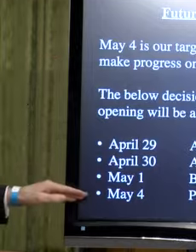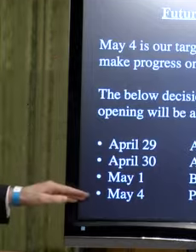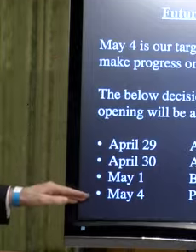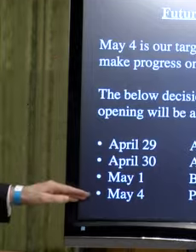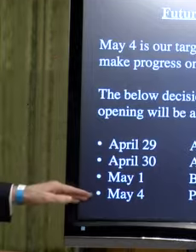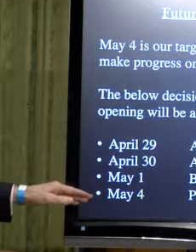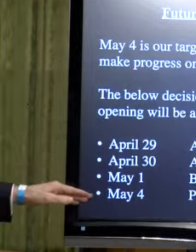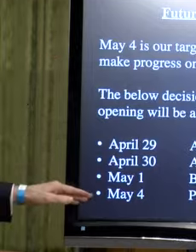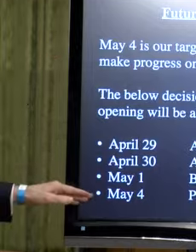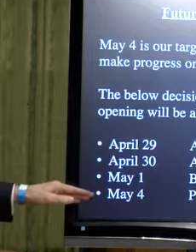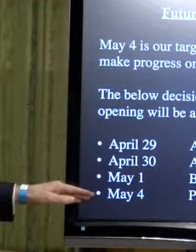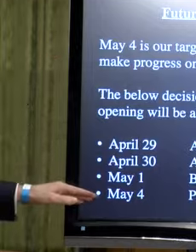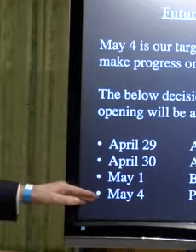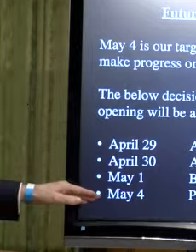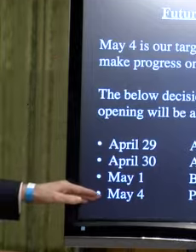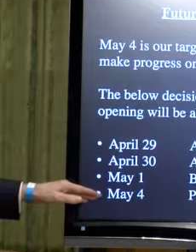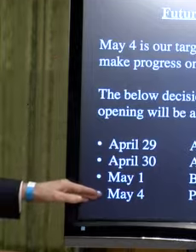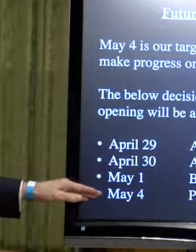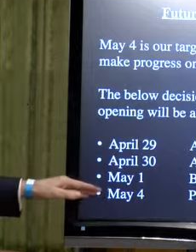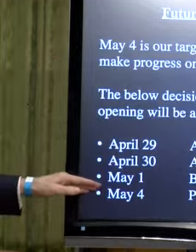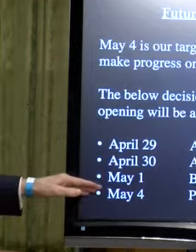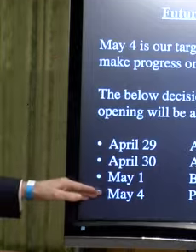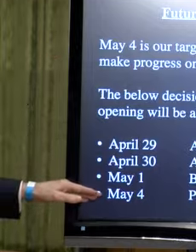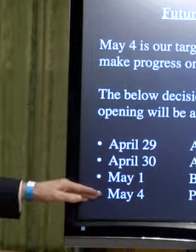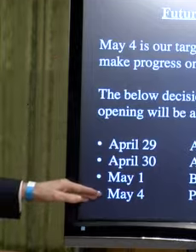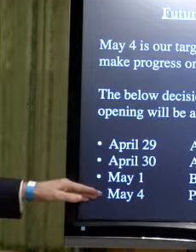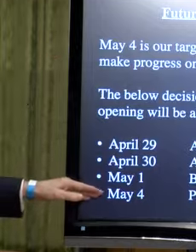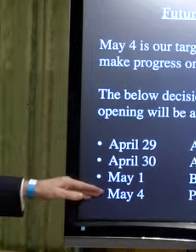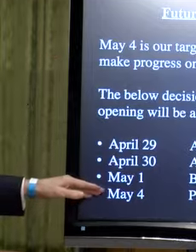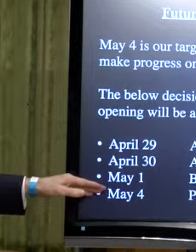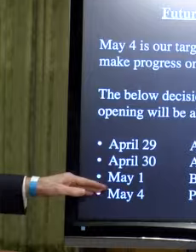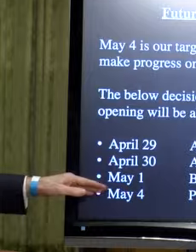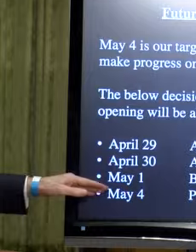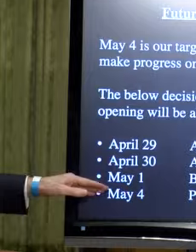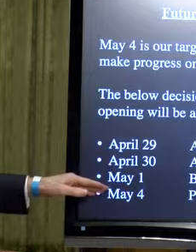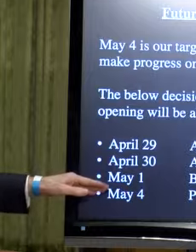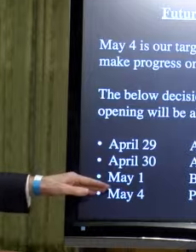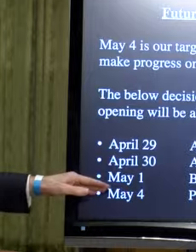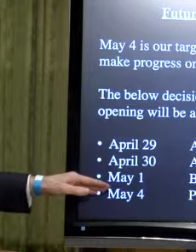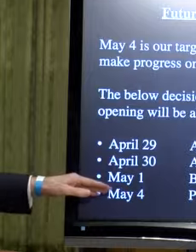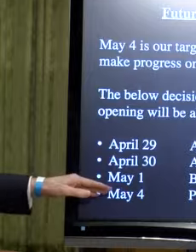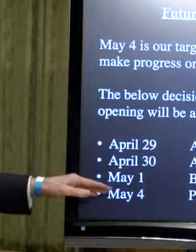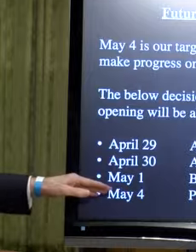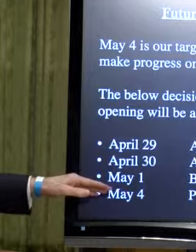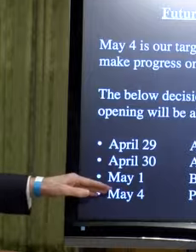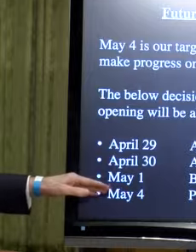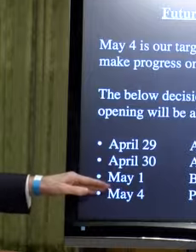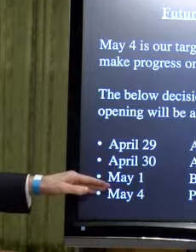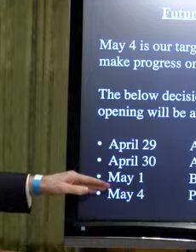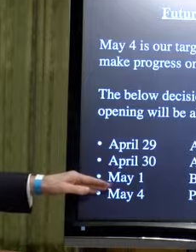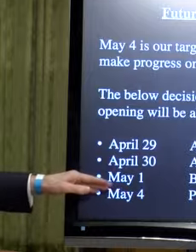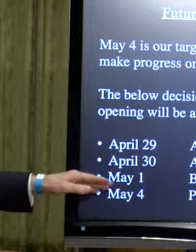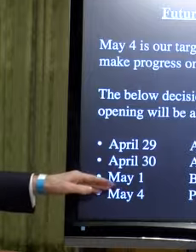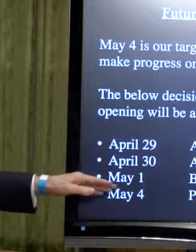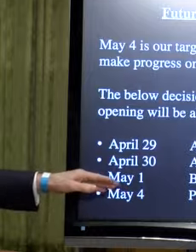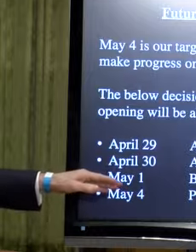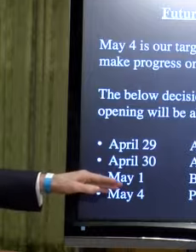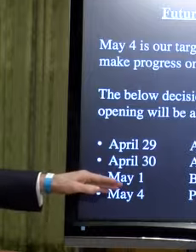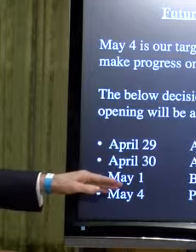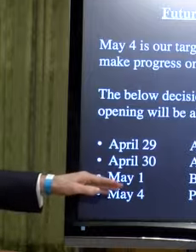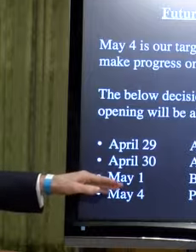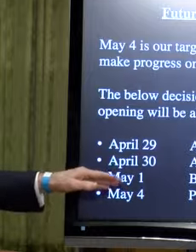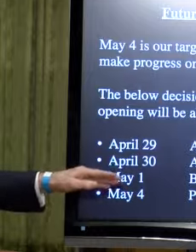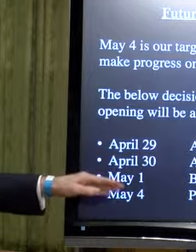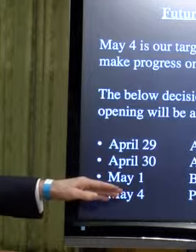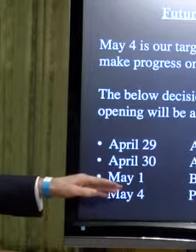date. May 4, then, which is a Monday, we will make an announcement as to places